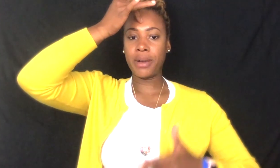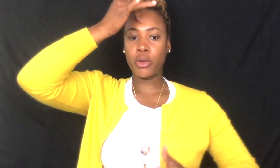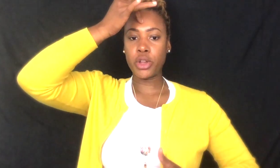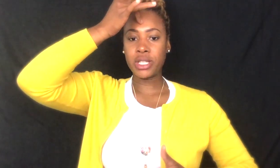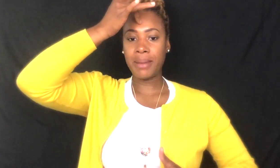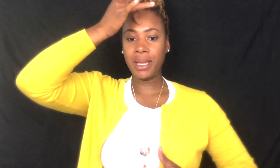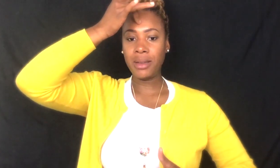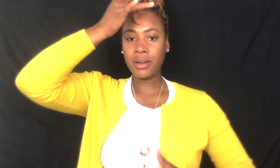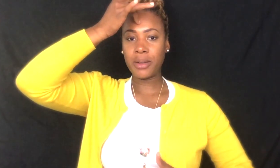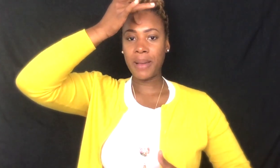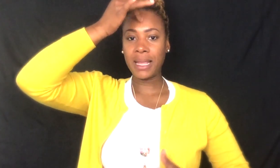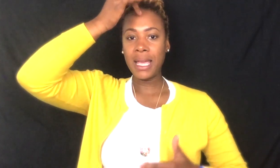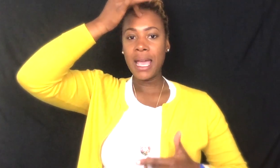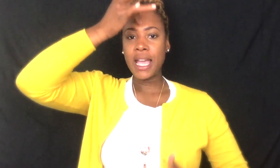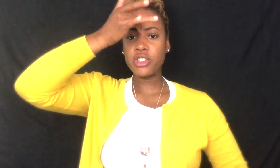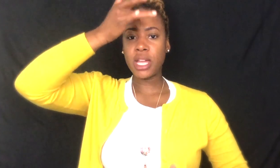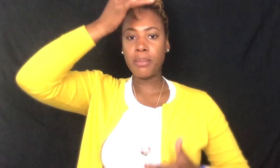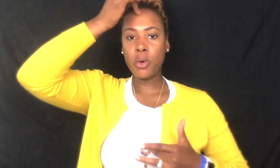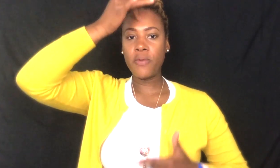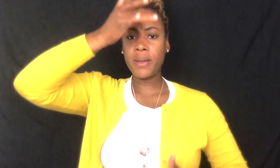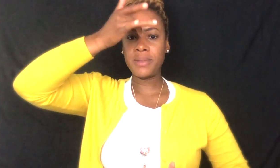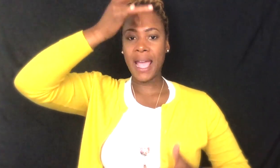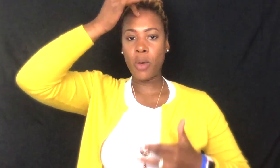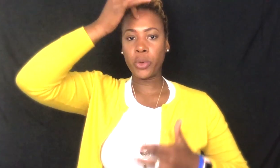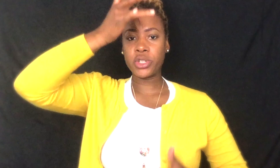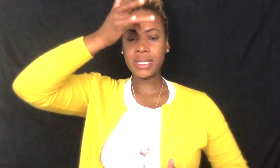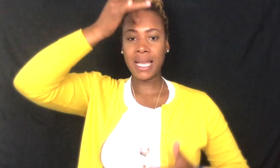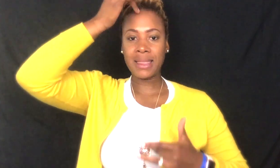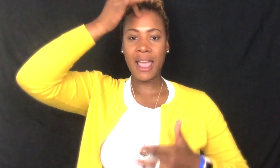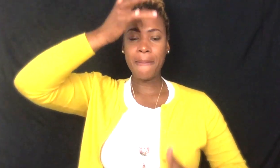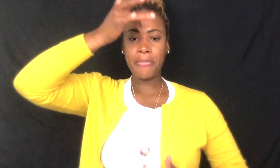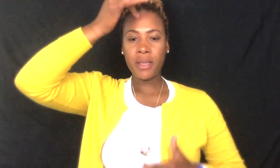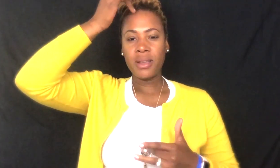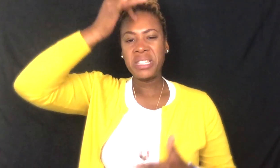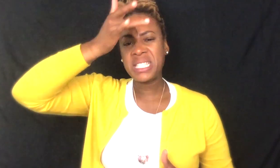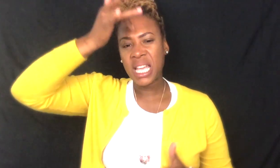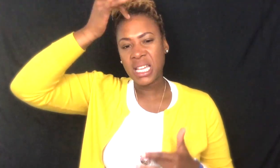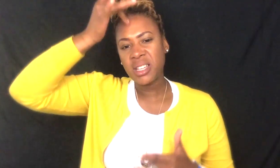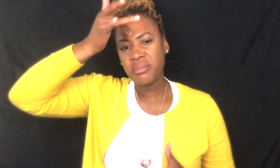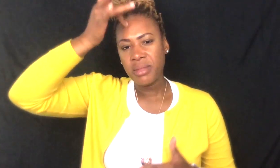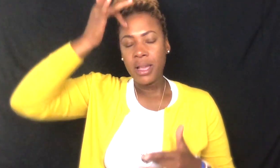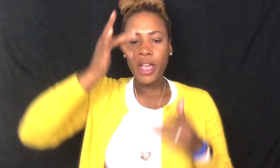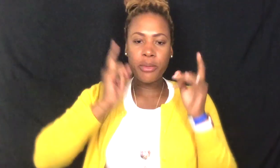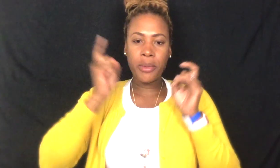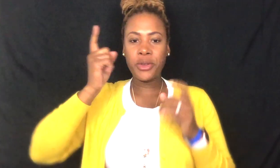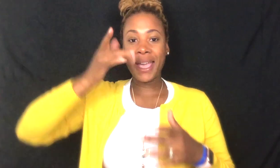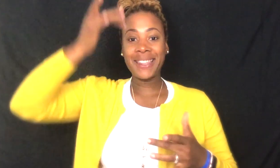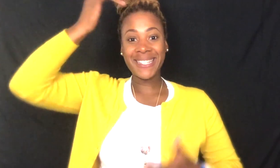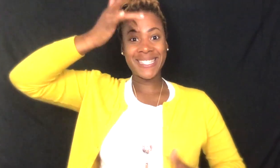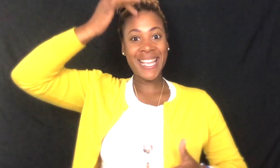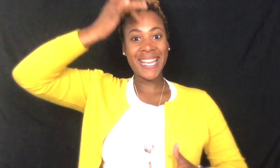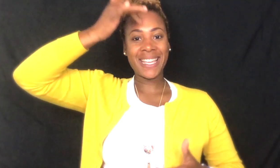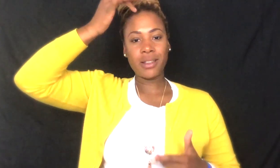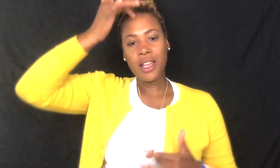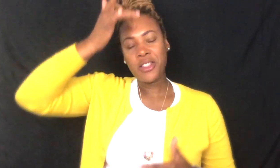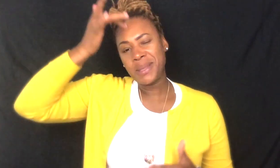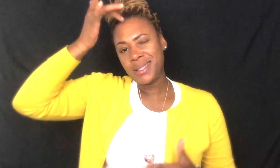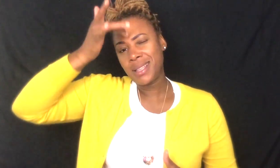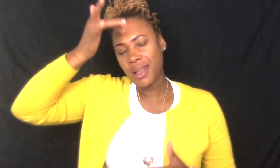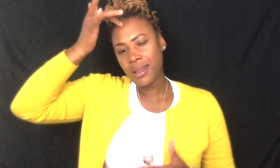on your tummy or your belly. And you're just going to move them downward just like that. Sick. And remember, you can't look sick. You have to be sick. I